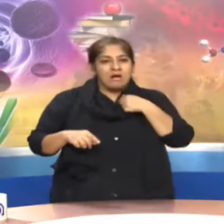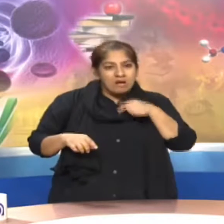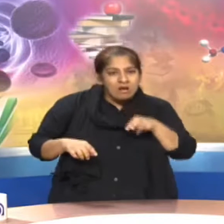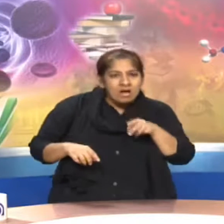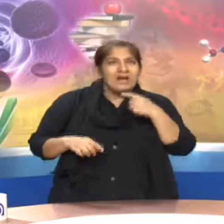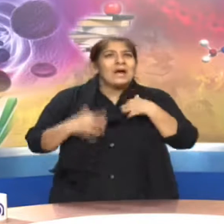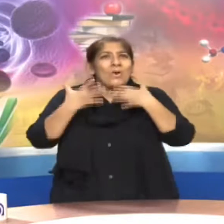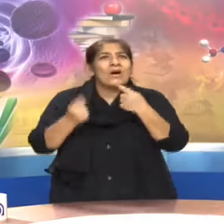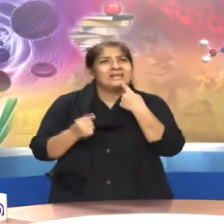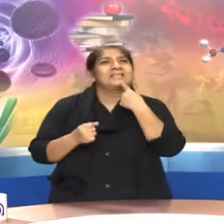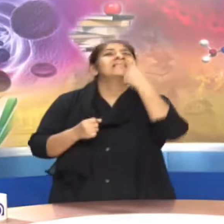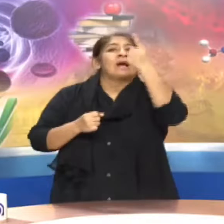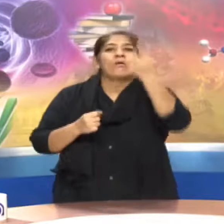hierarchical positions.